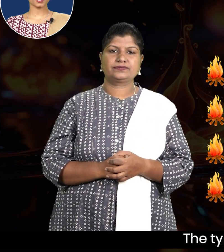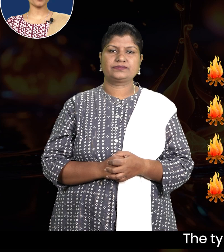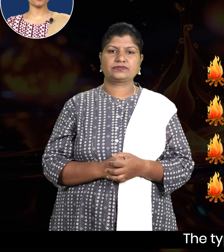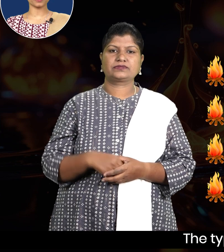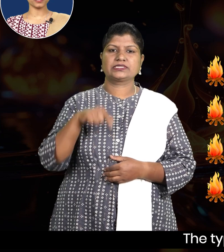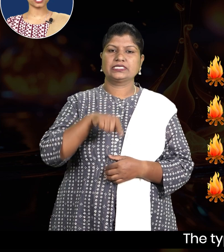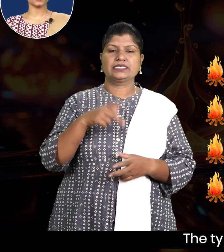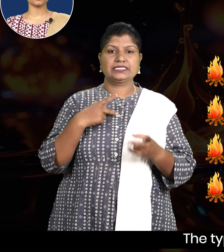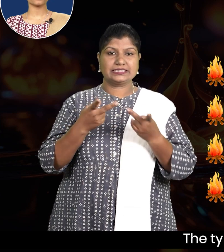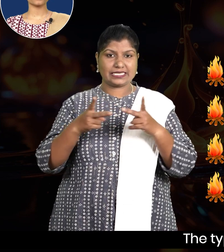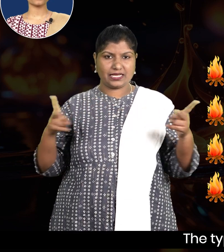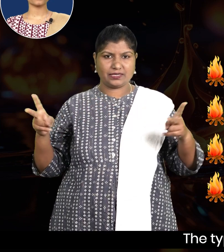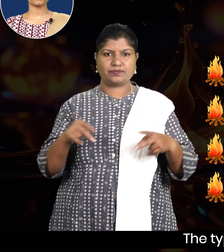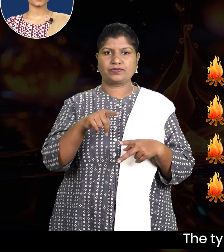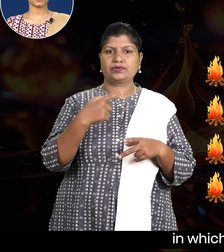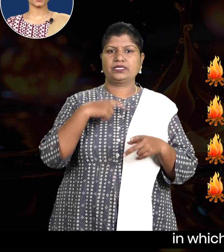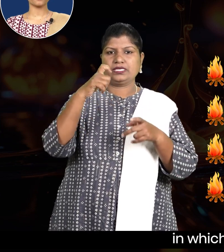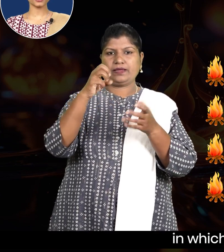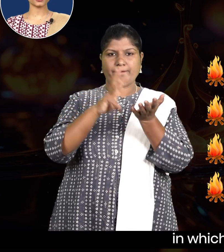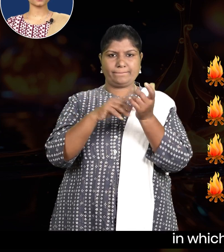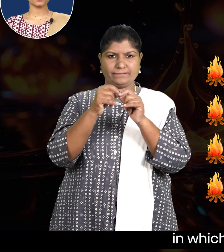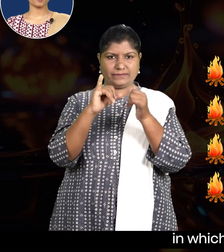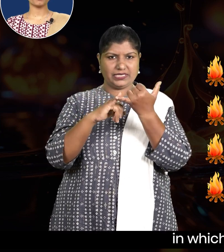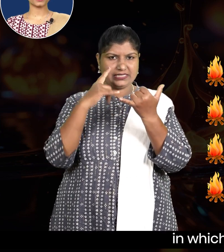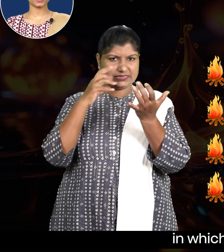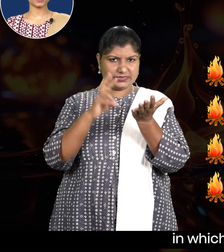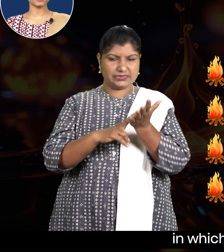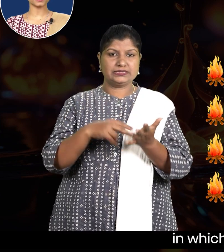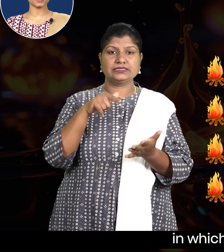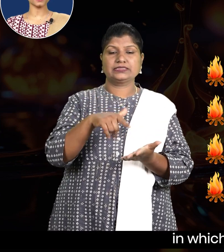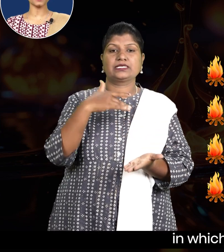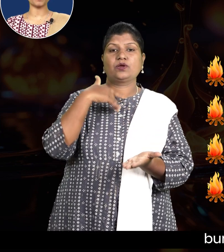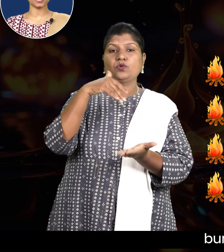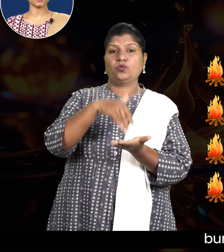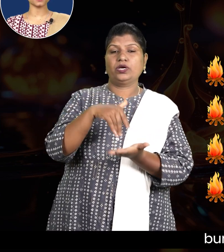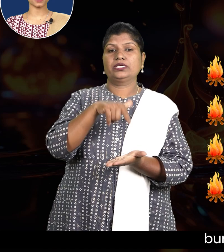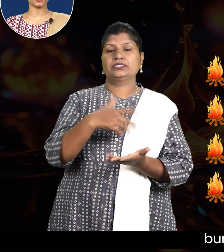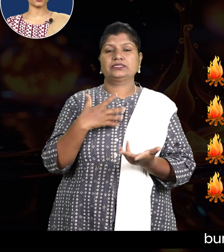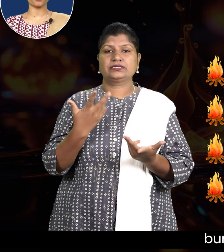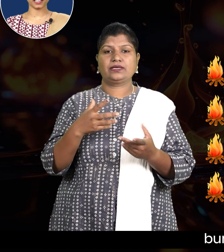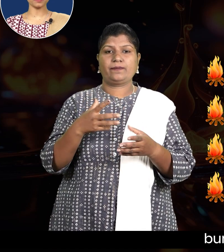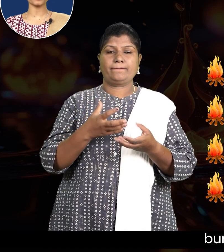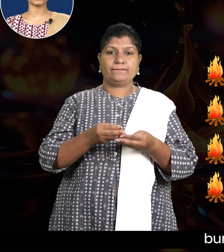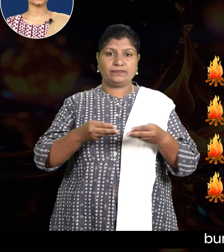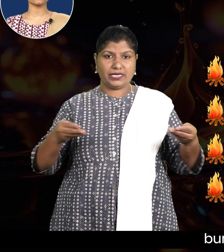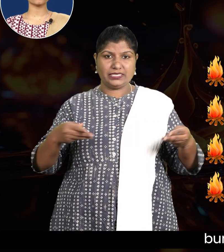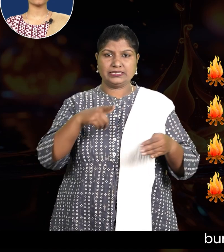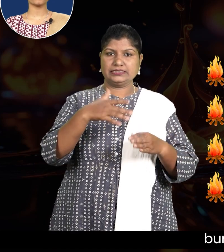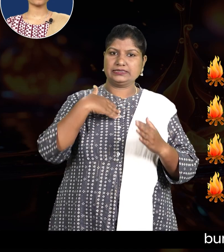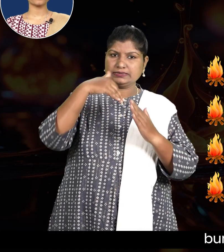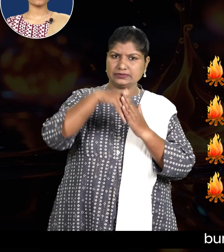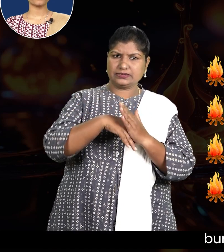The type of combustion in which material suddenly burns into flames